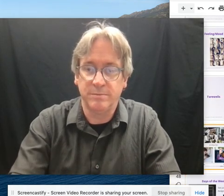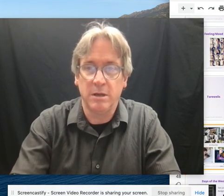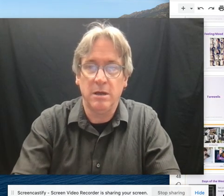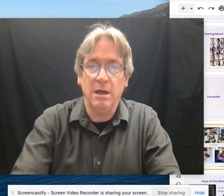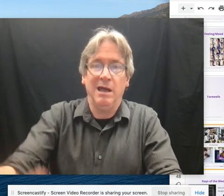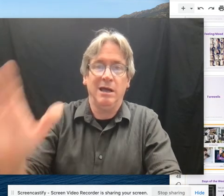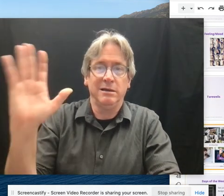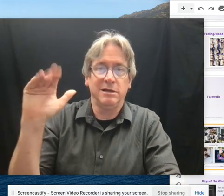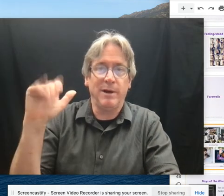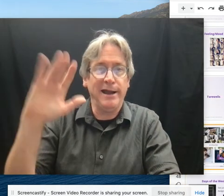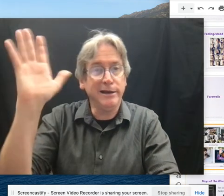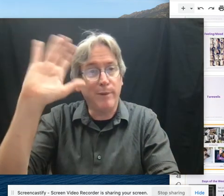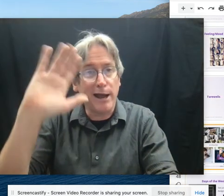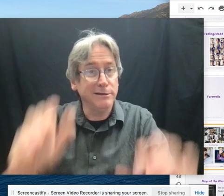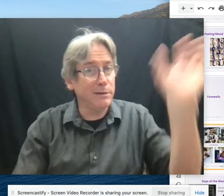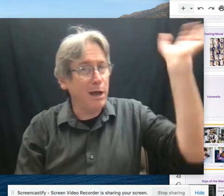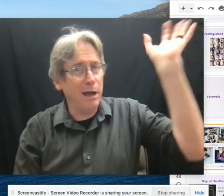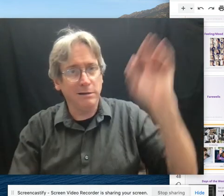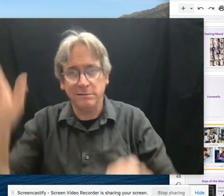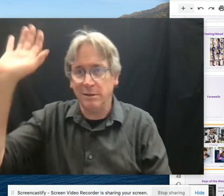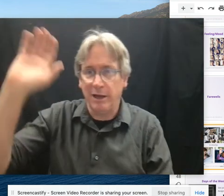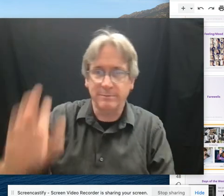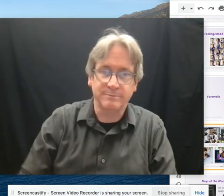Oops. Goodbye.